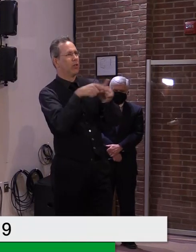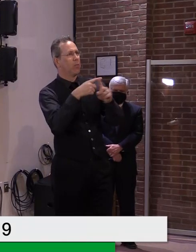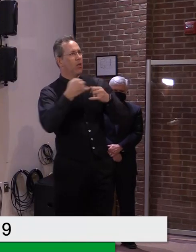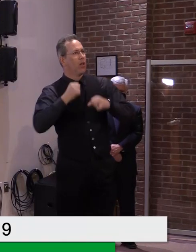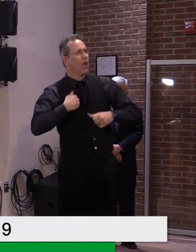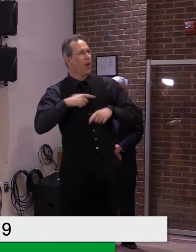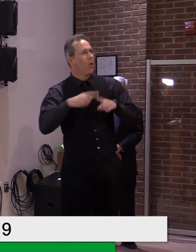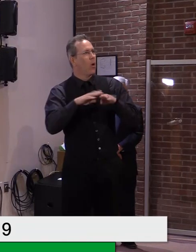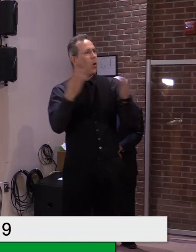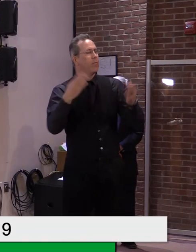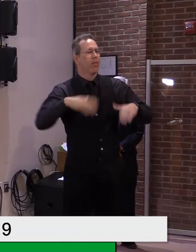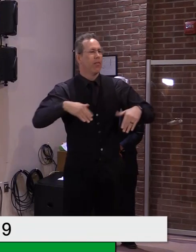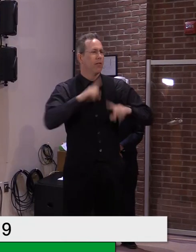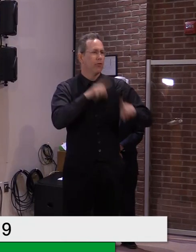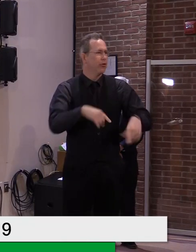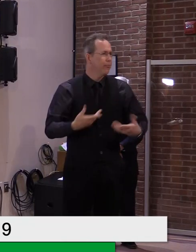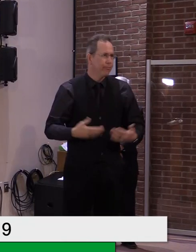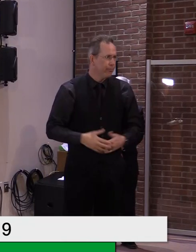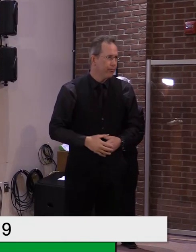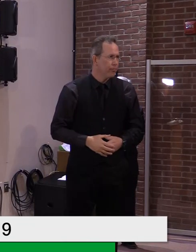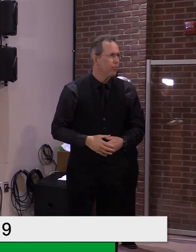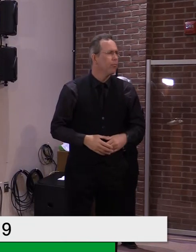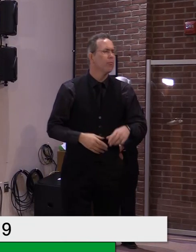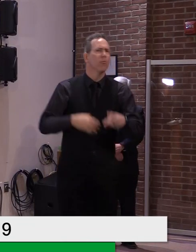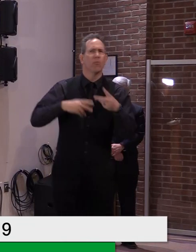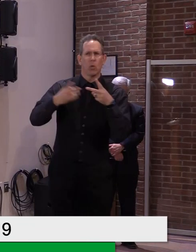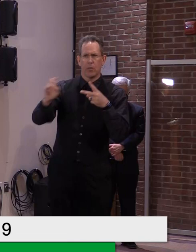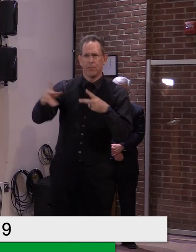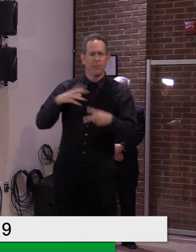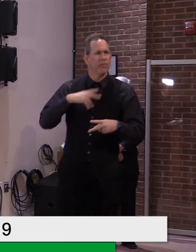Okay. And the other question is on the 3-foot rule.